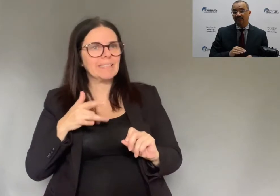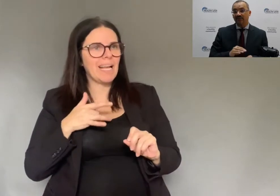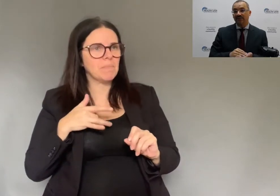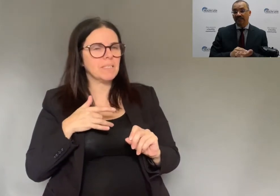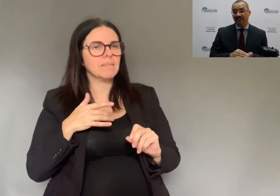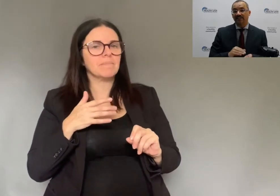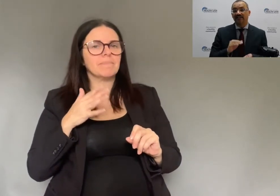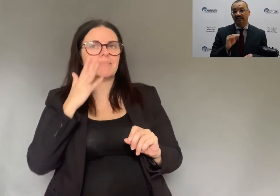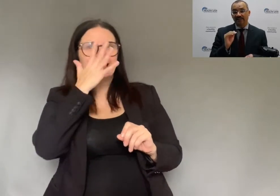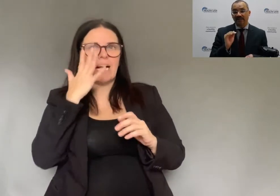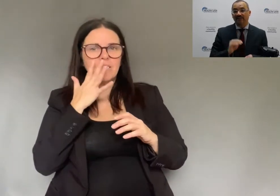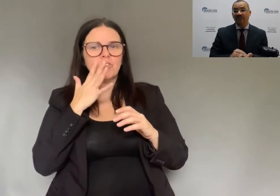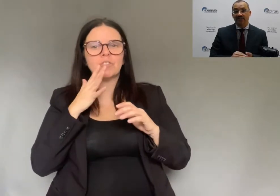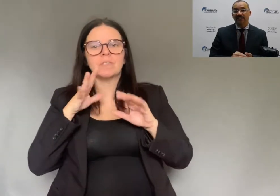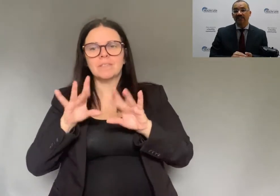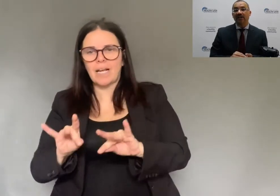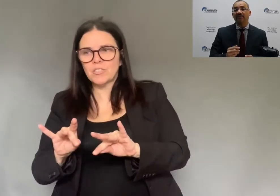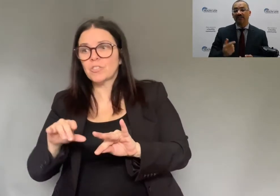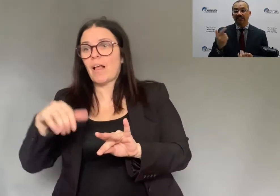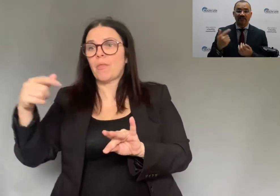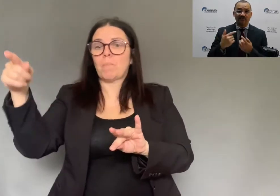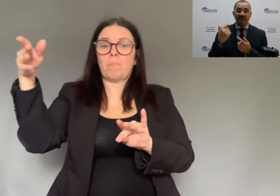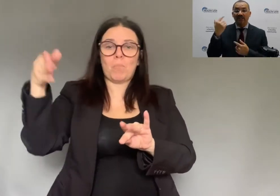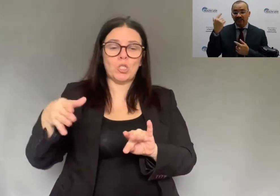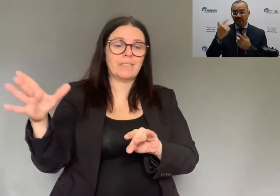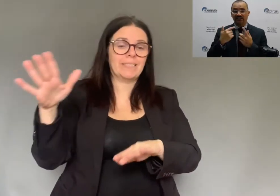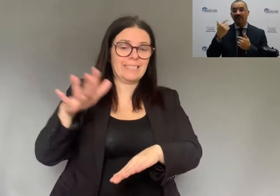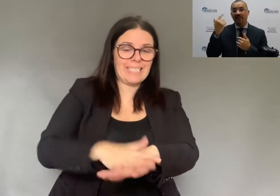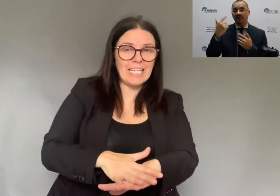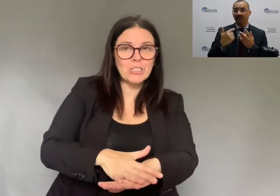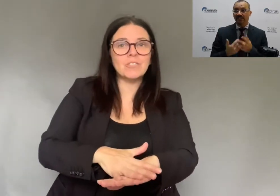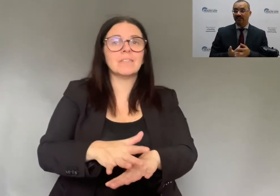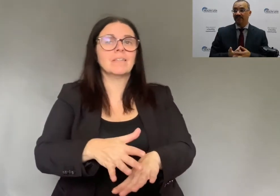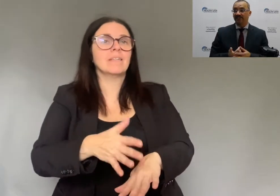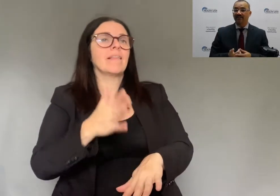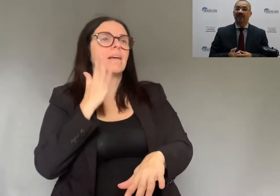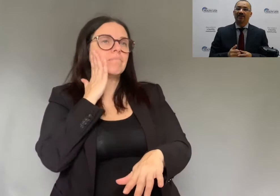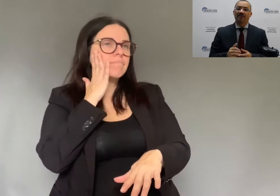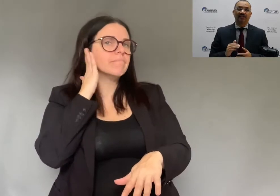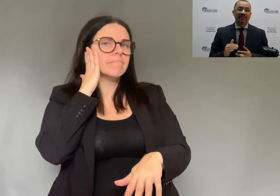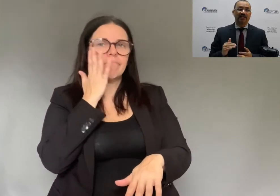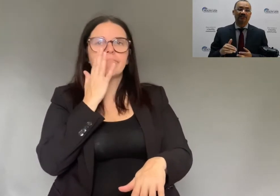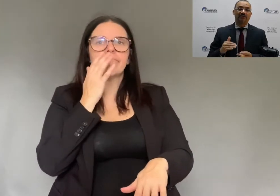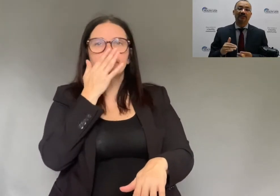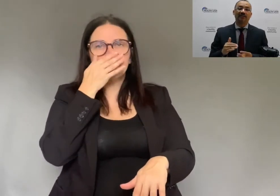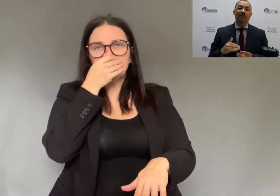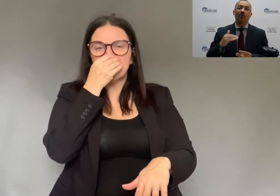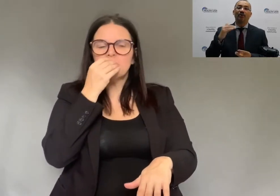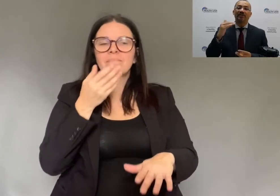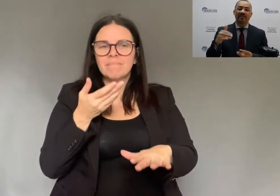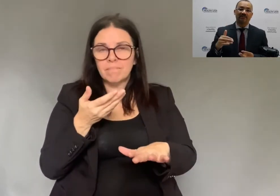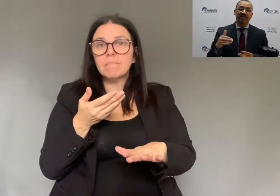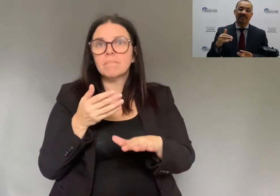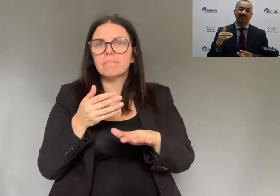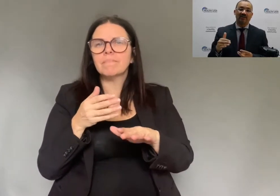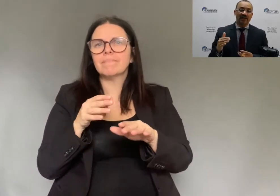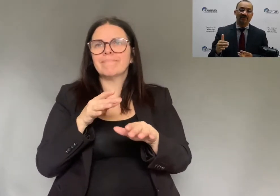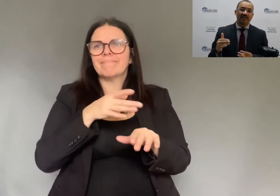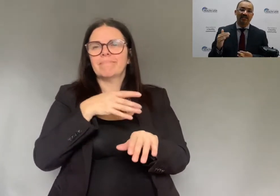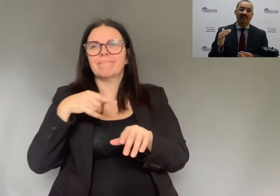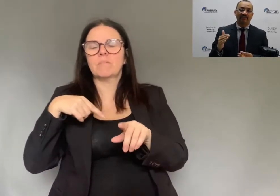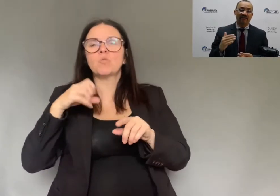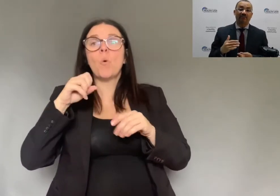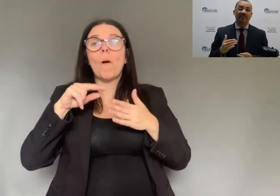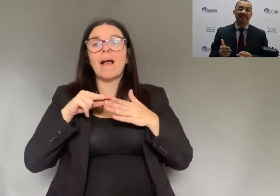have to do exactly the same. After touching that object, they have to touch their mouth, nose, and eyes. So there has to be more step that needs to